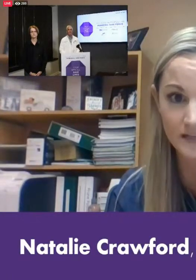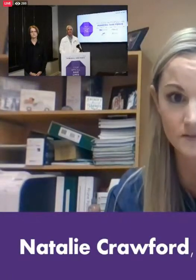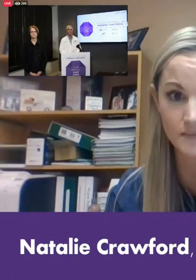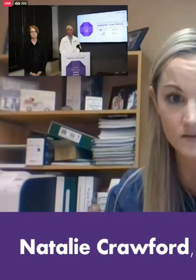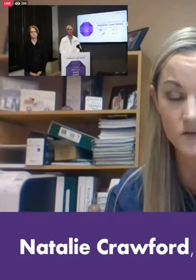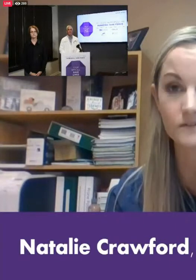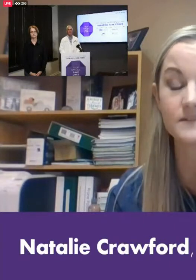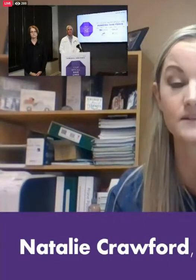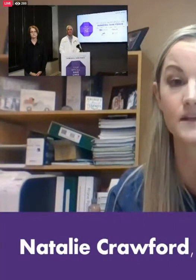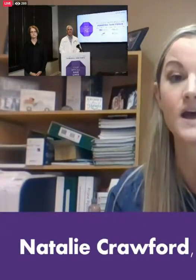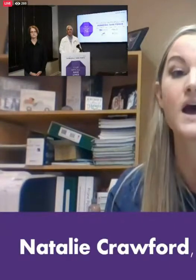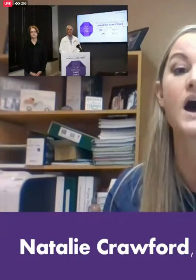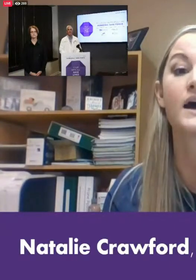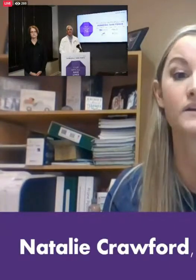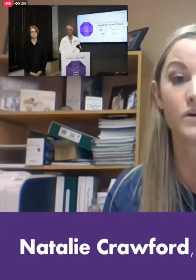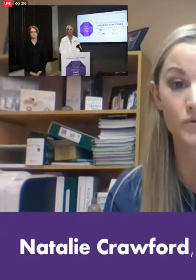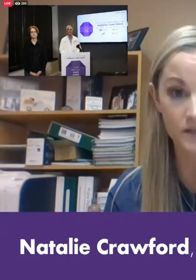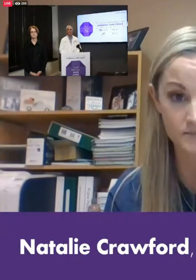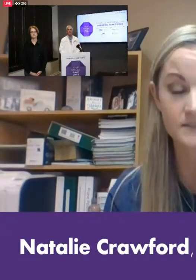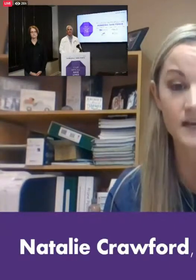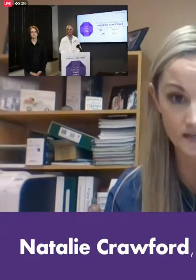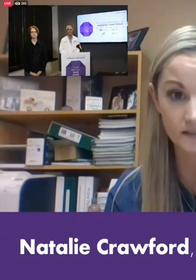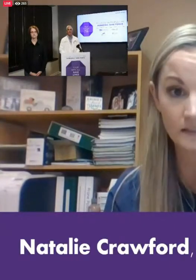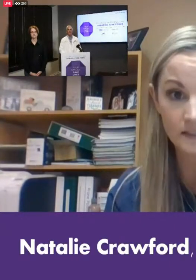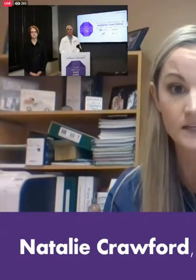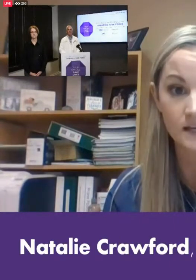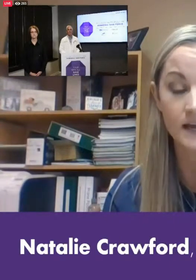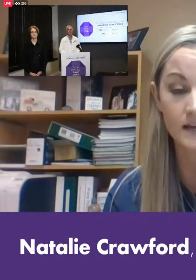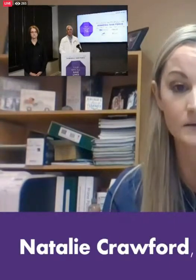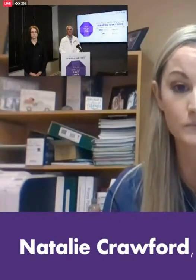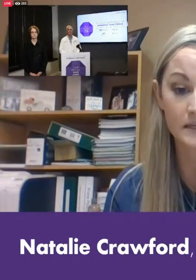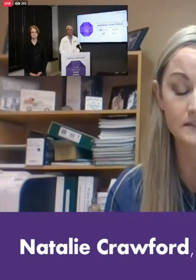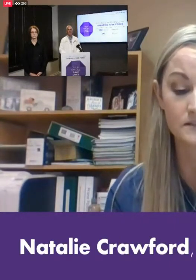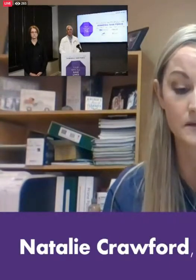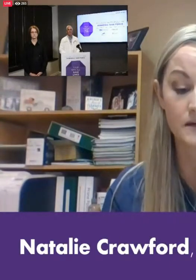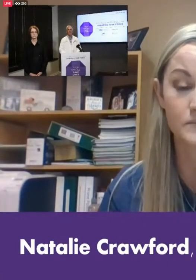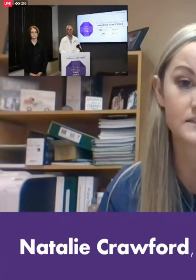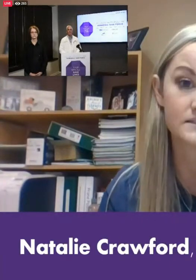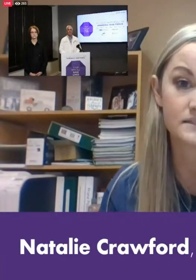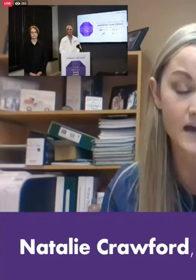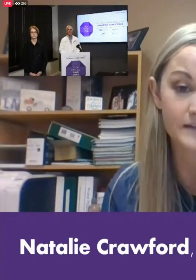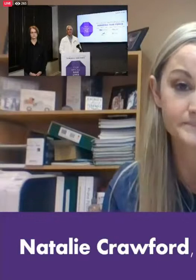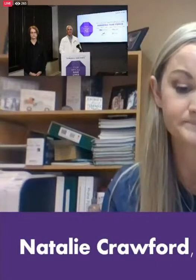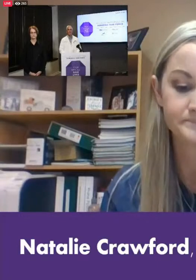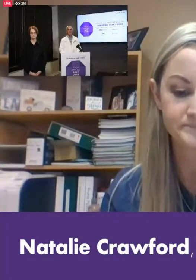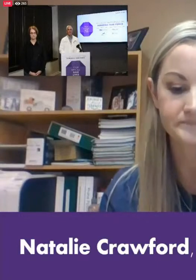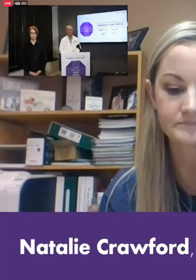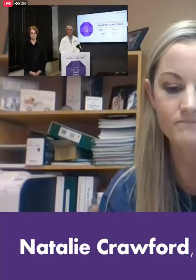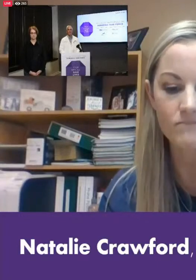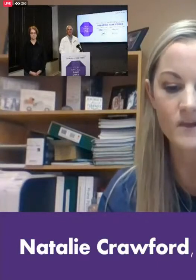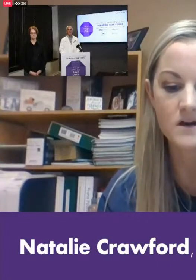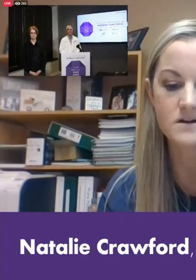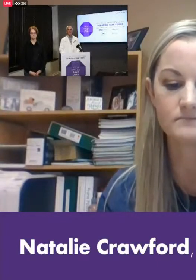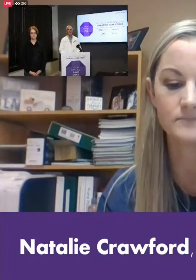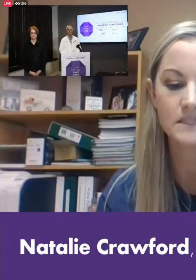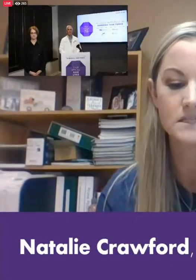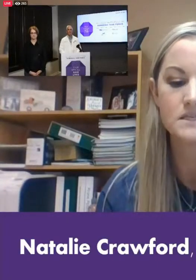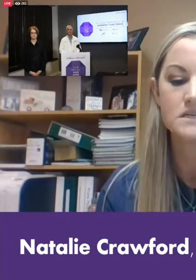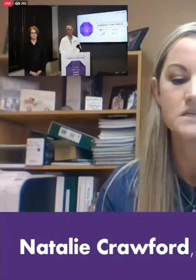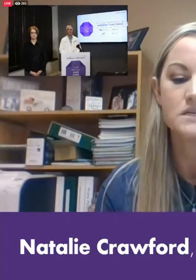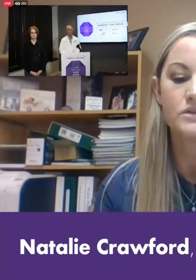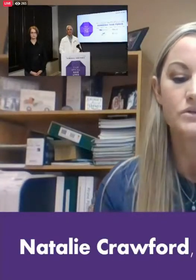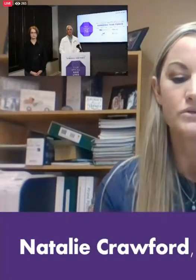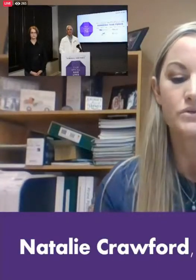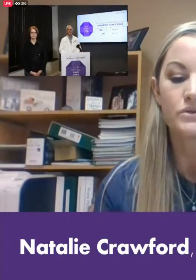away if you take the mask off." He said, "I know what I'm saying, and I'm ready to die."